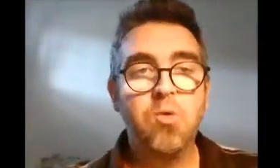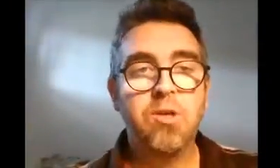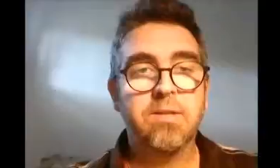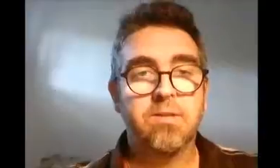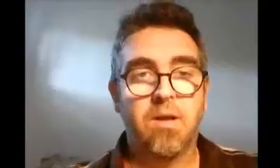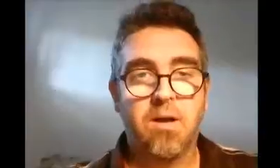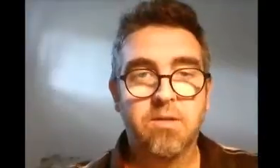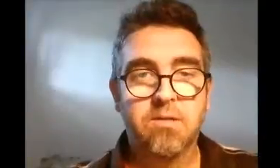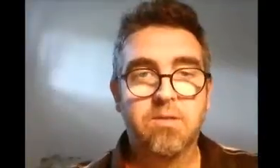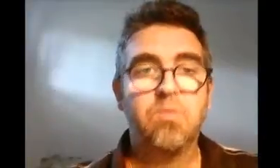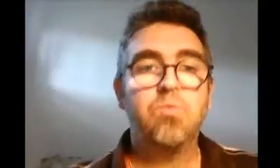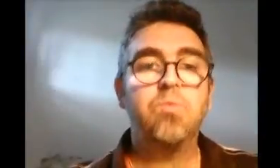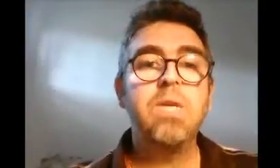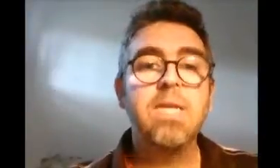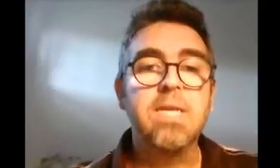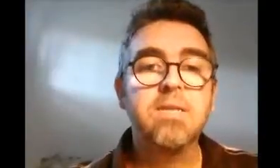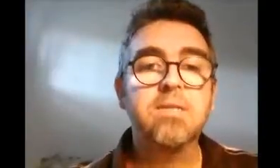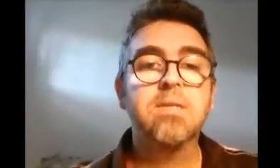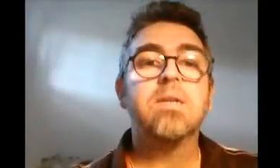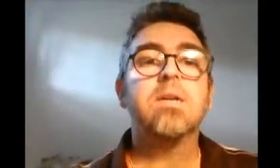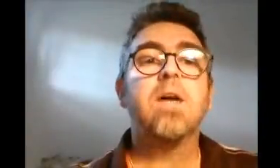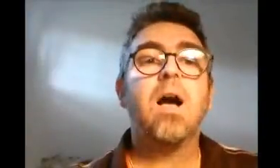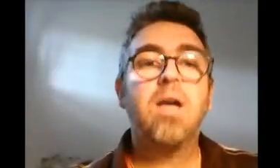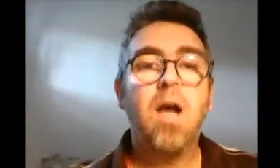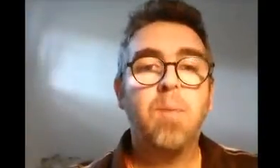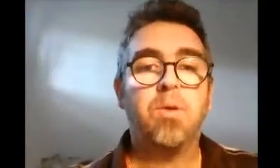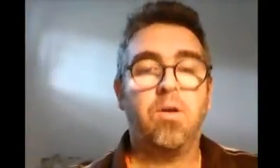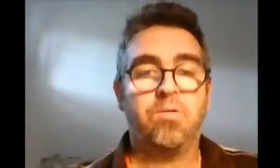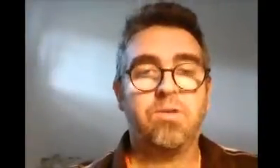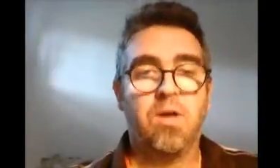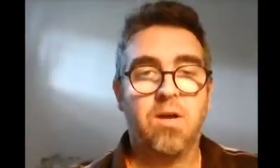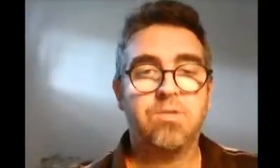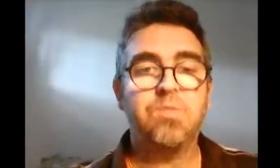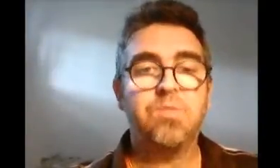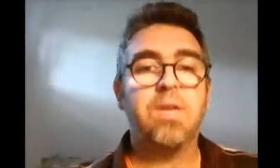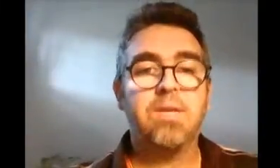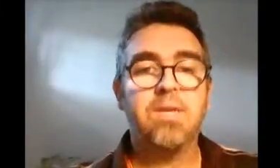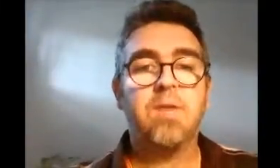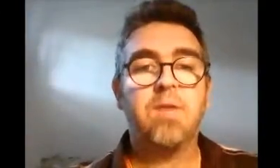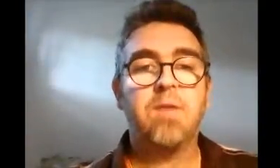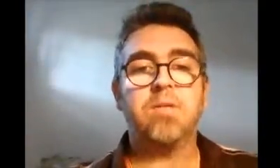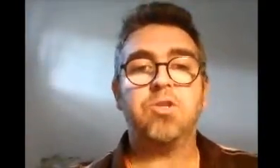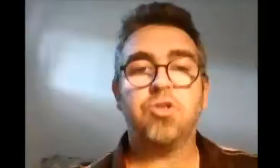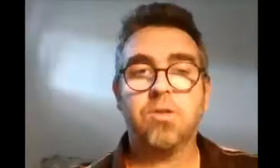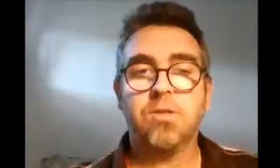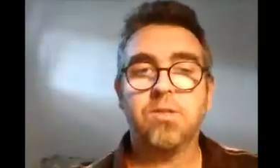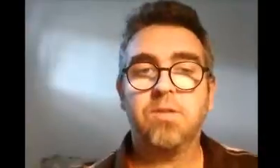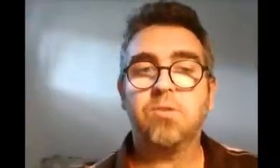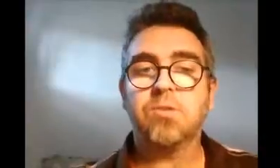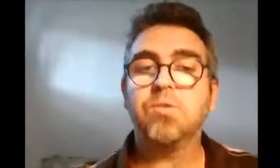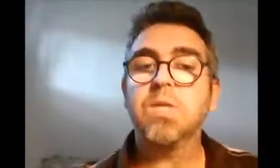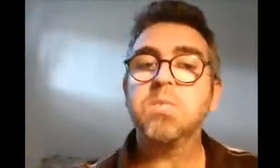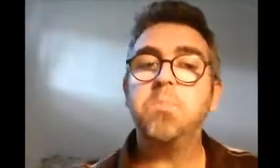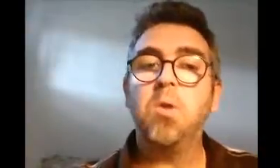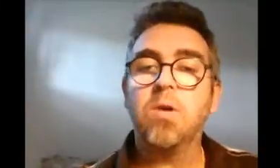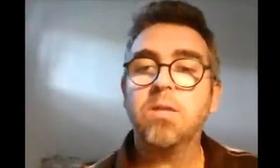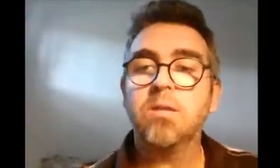lonely stars. We need a couple of stars rotating around each other in order to exploit